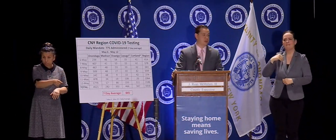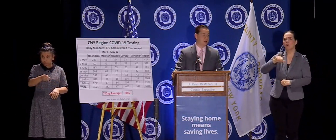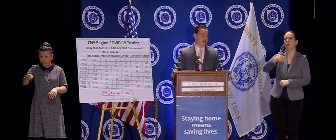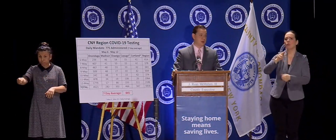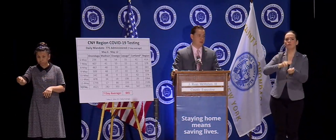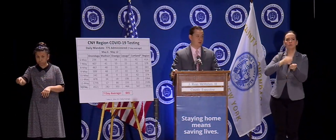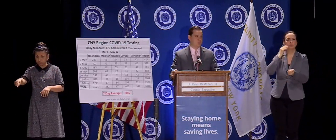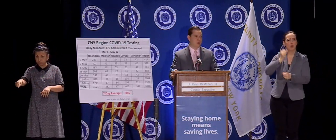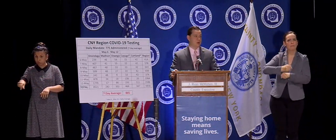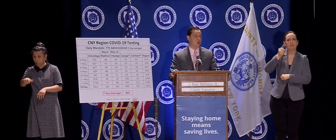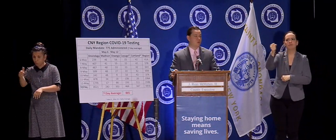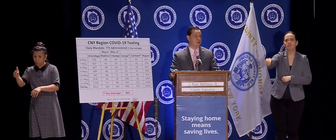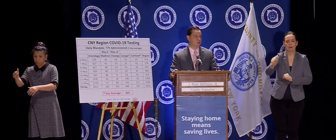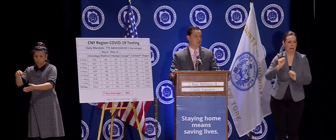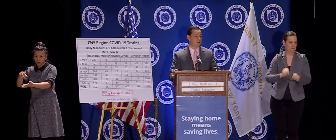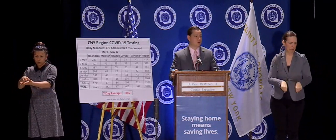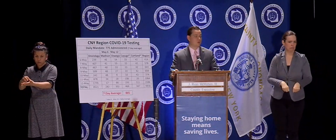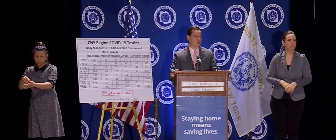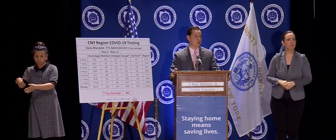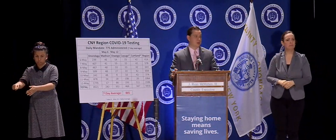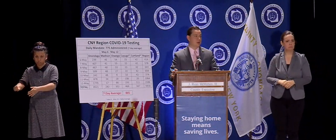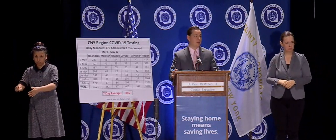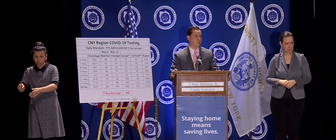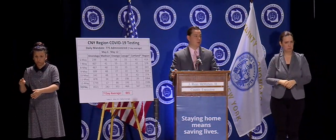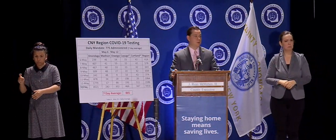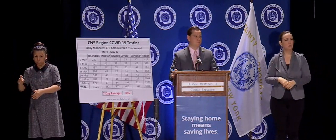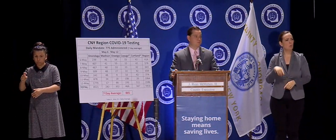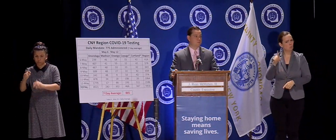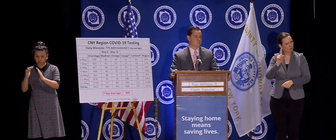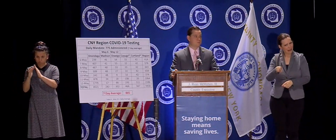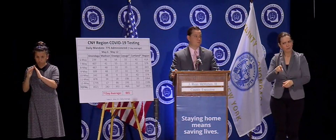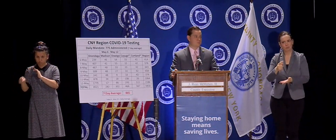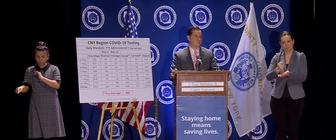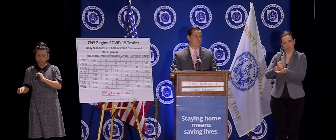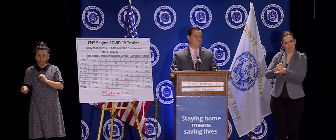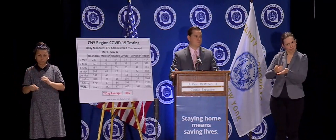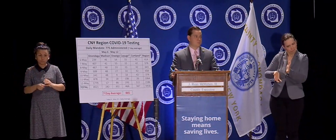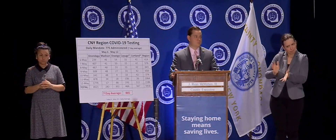can get treated in another COVID unit in another building.